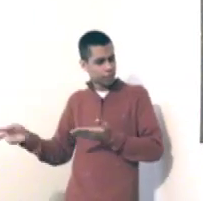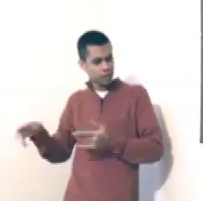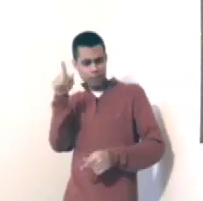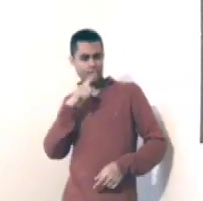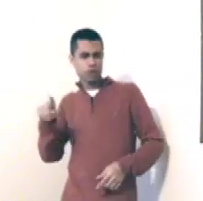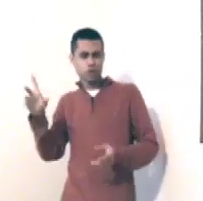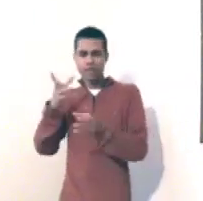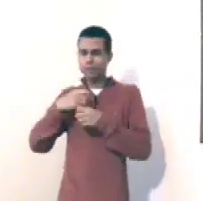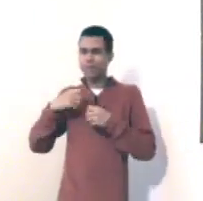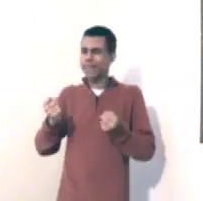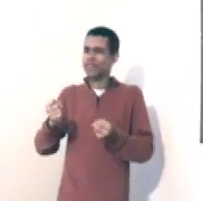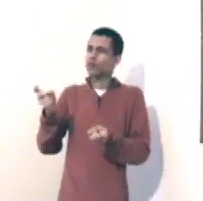Tell me who can make a